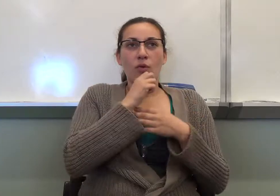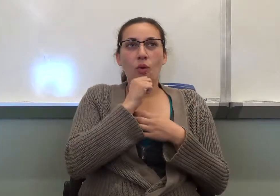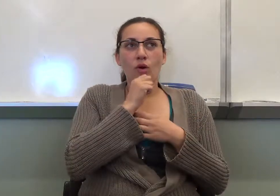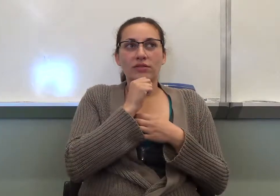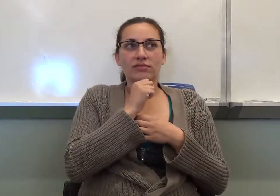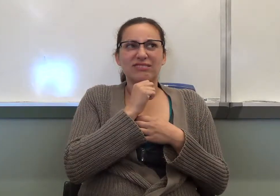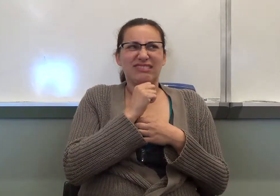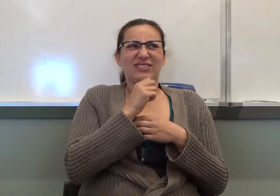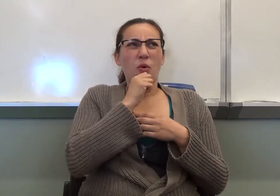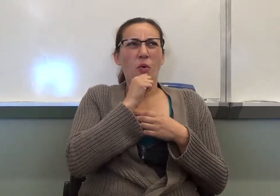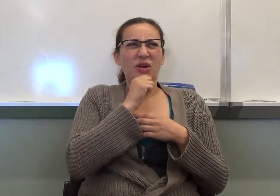going on.